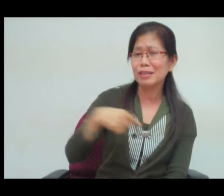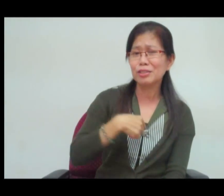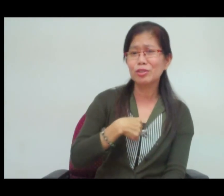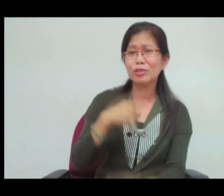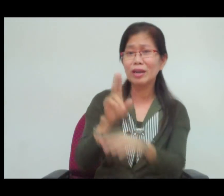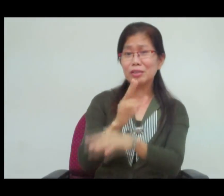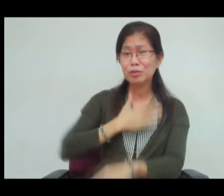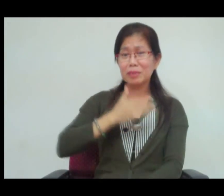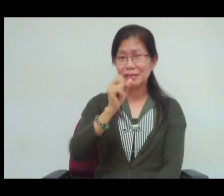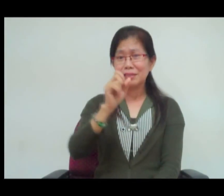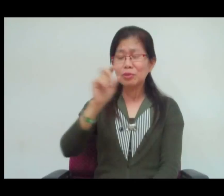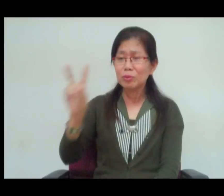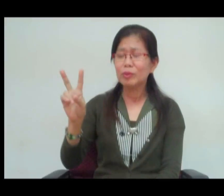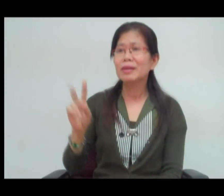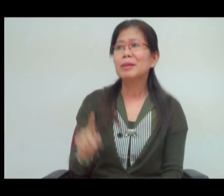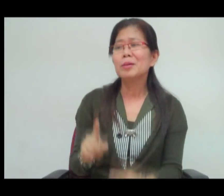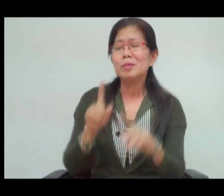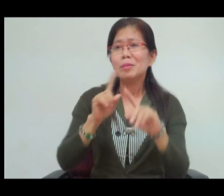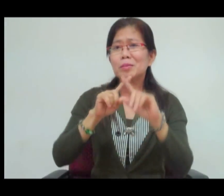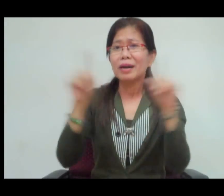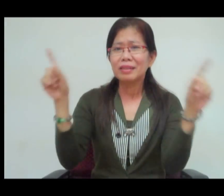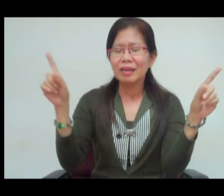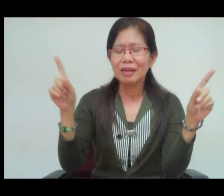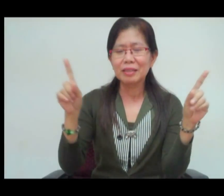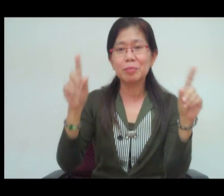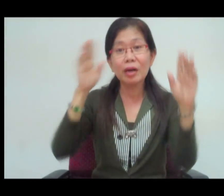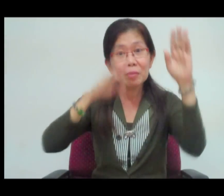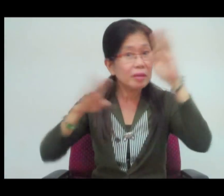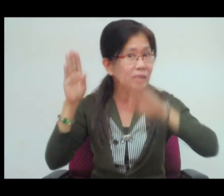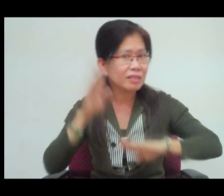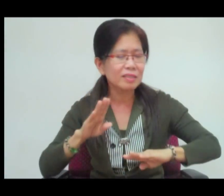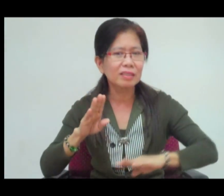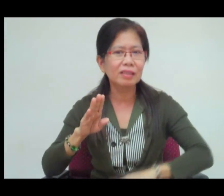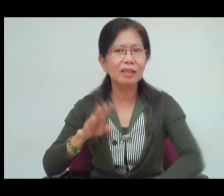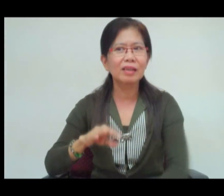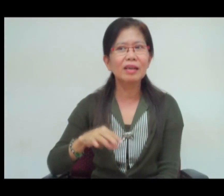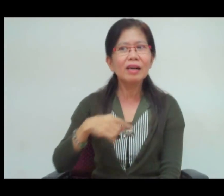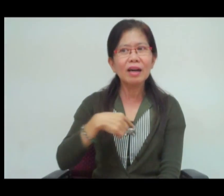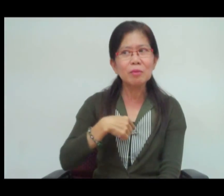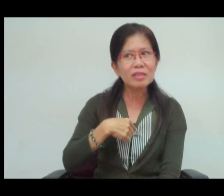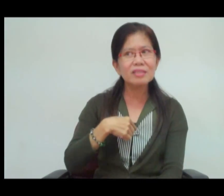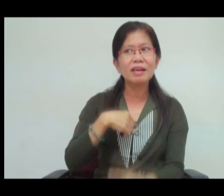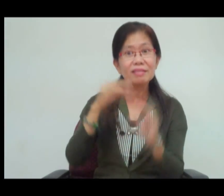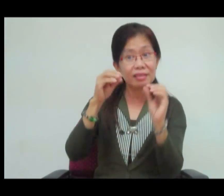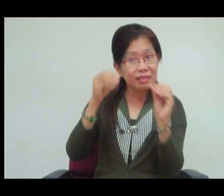so I used my C2. But the problem is, I was a teacher. I